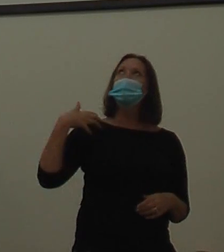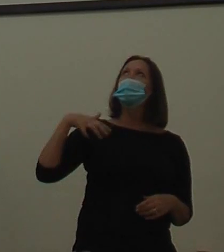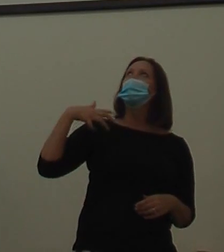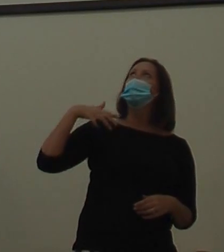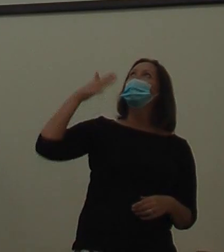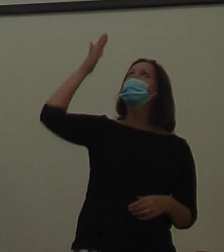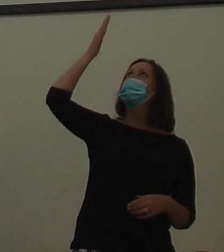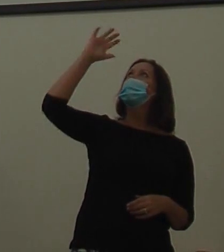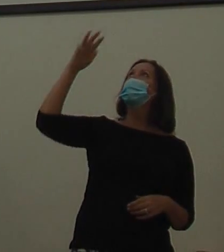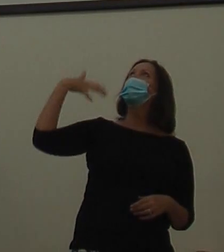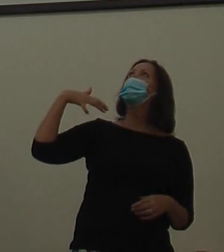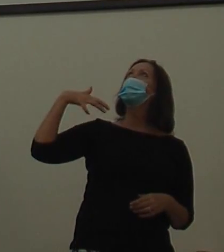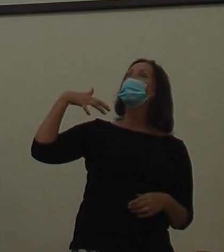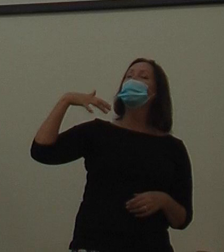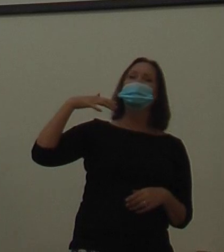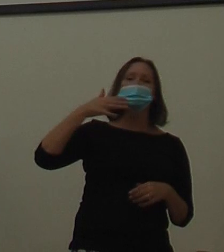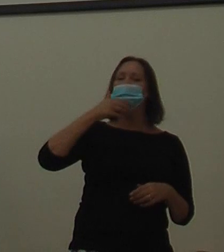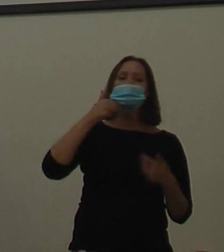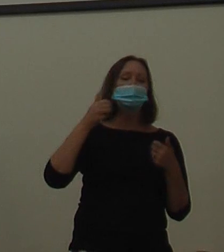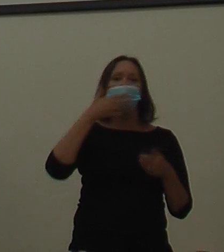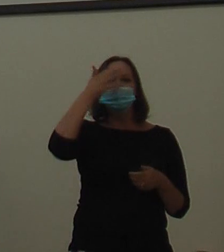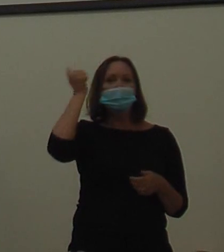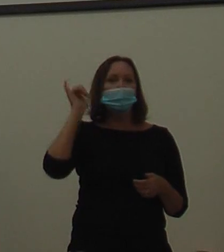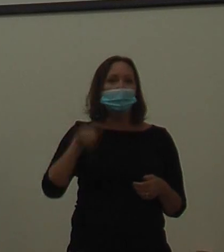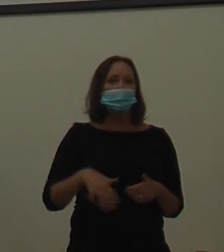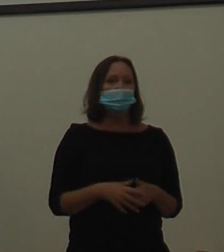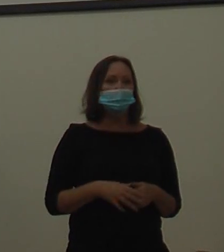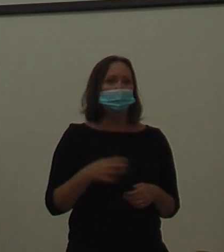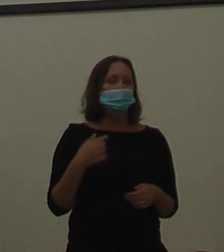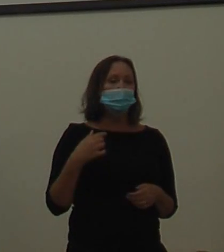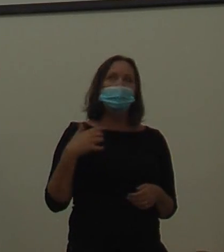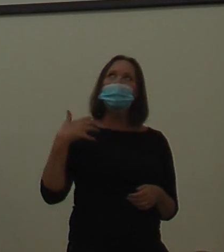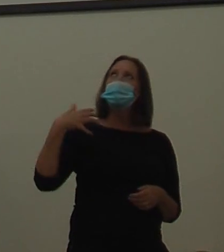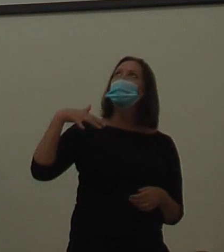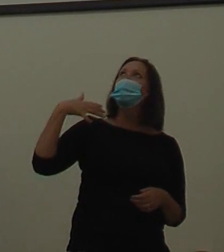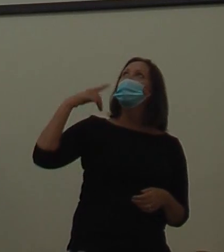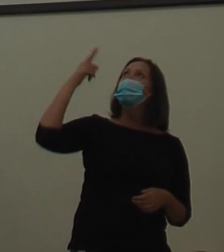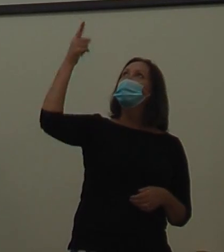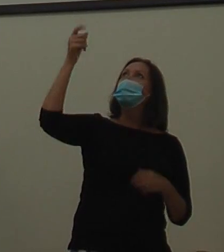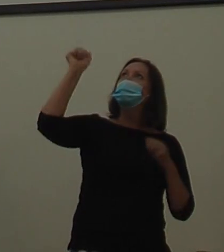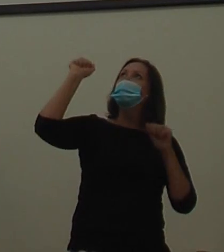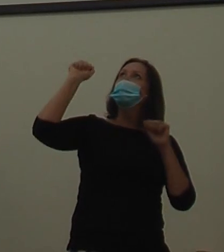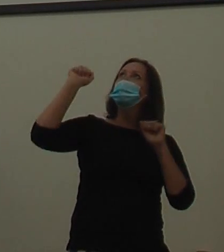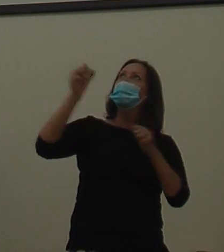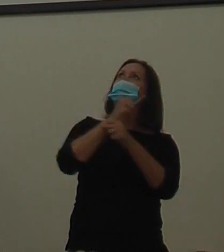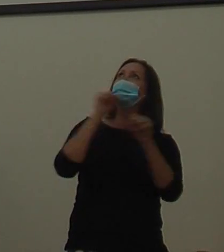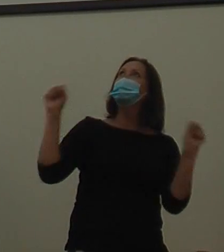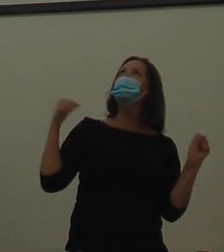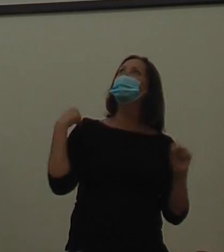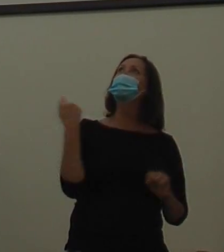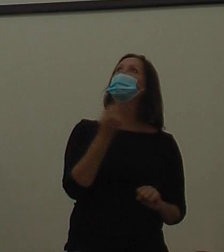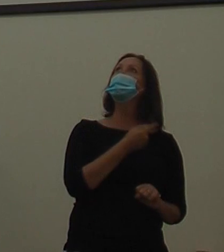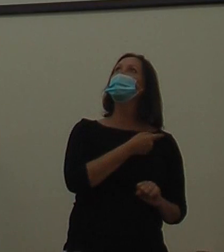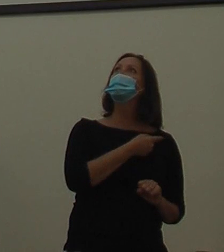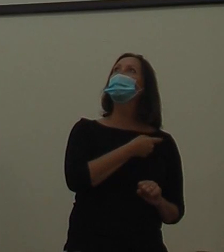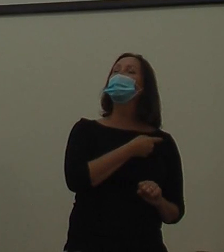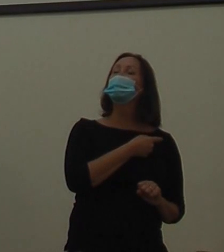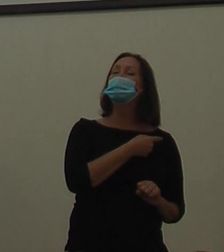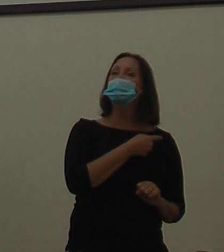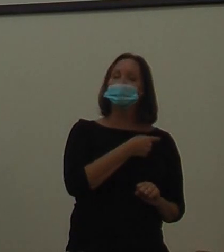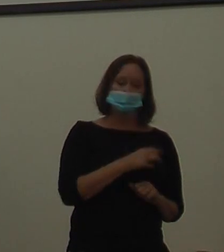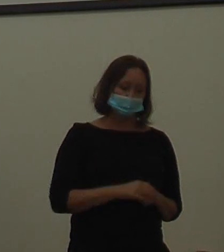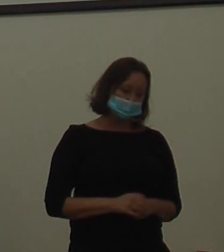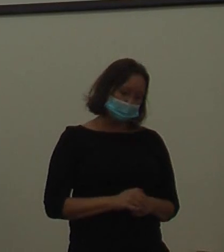as we should. We no longer stand in awe of God, the one who's able to deliver us. In